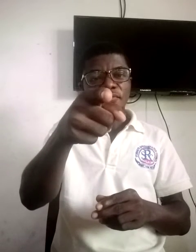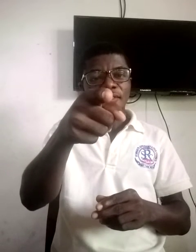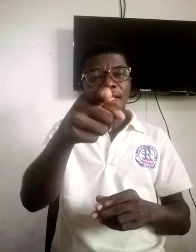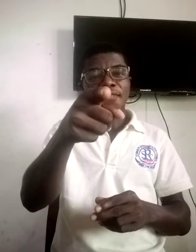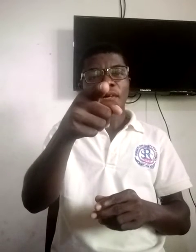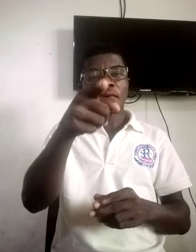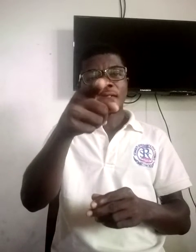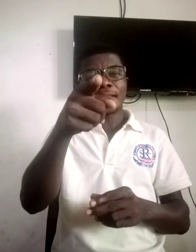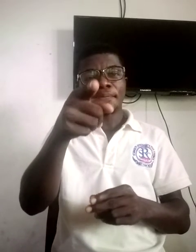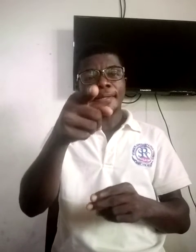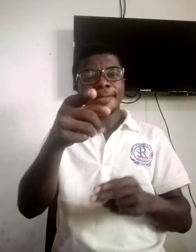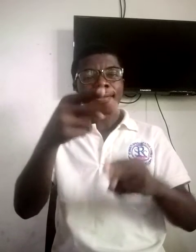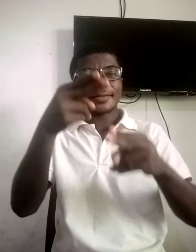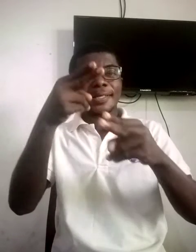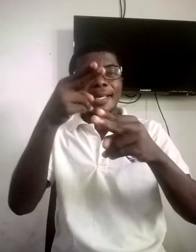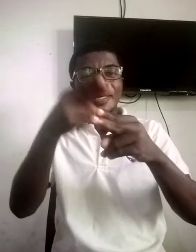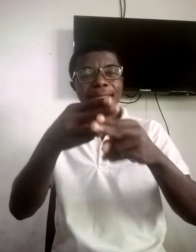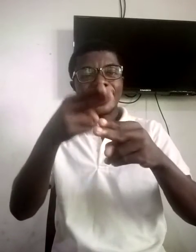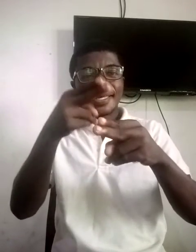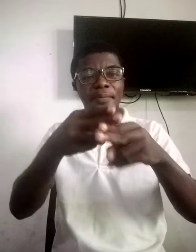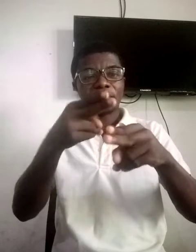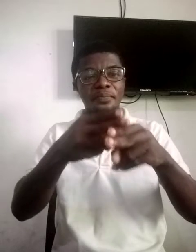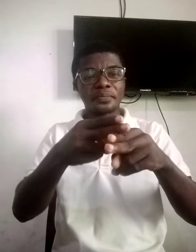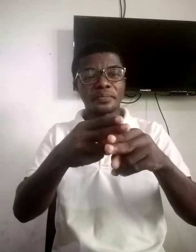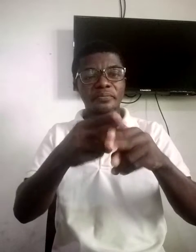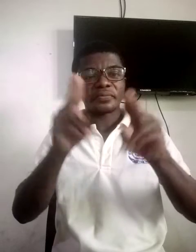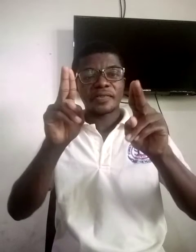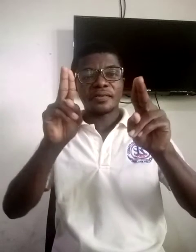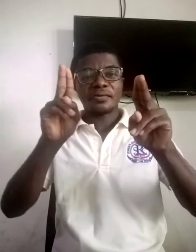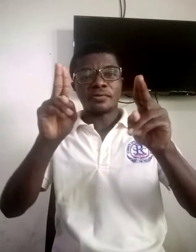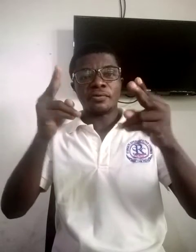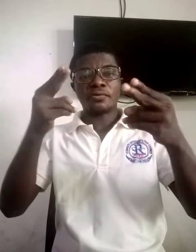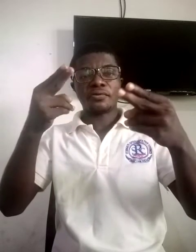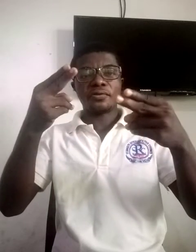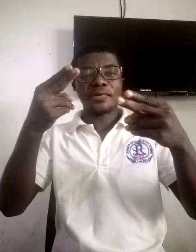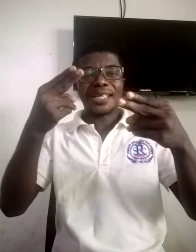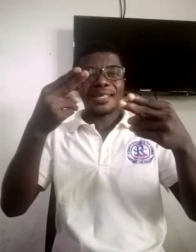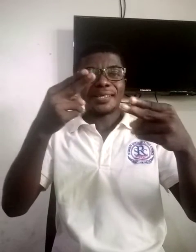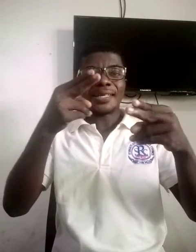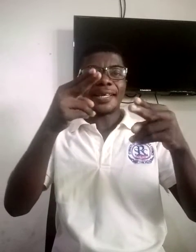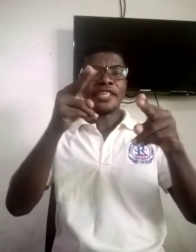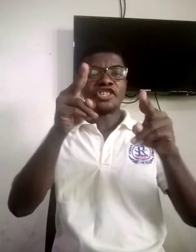That's you are pointing at the person. Name. So the H,